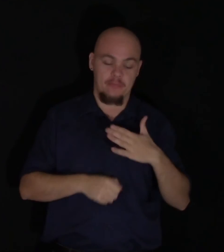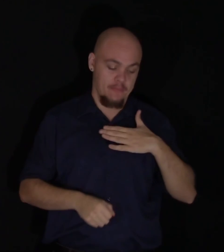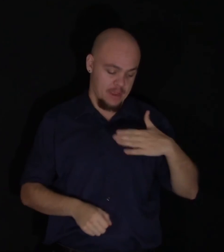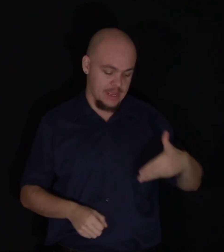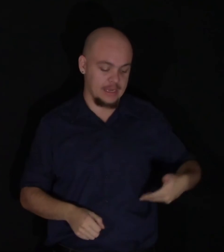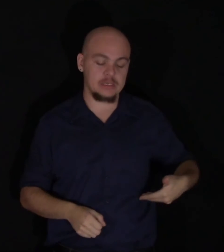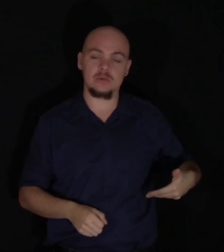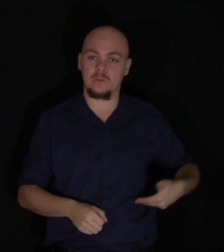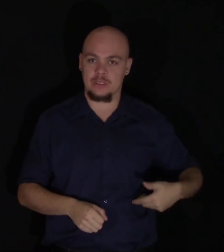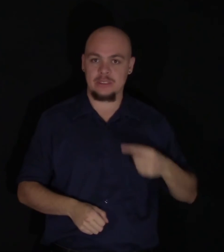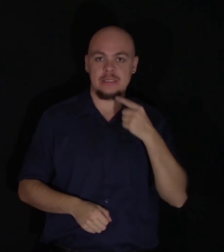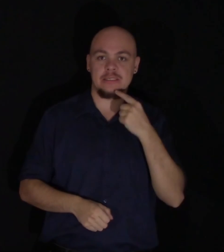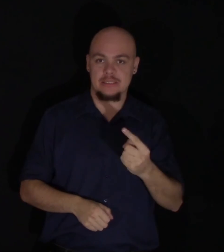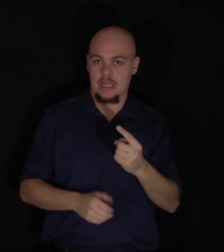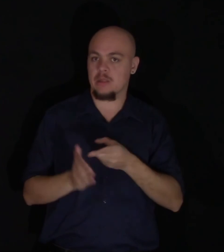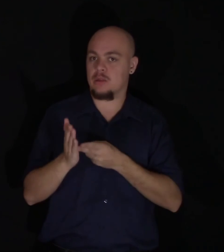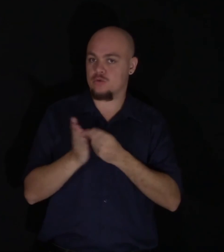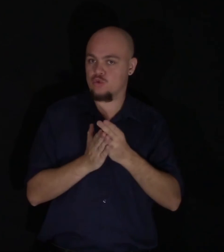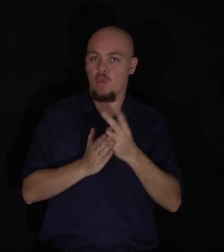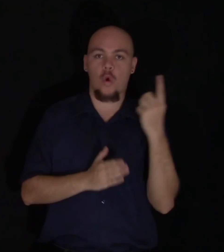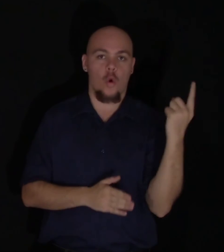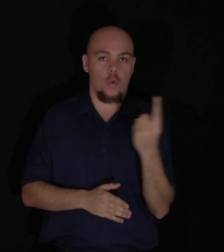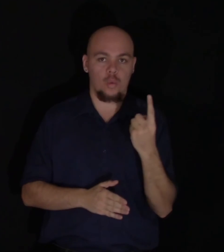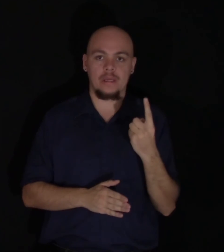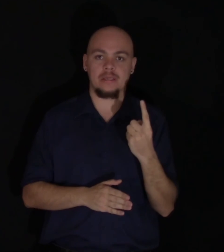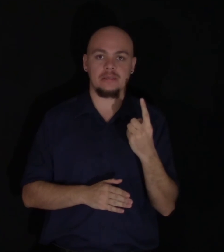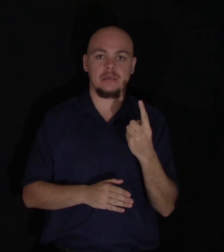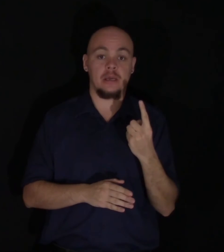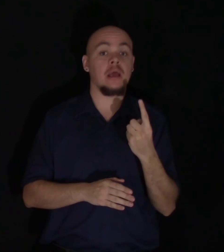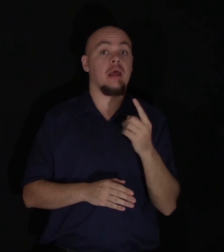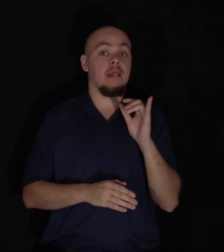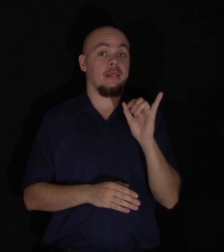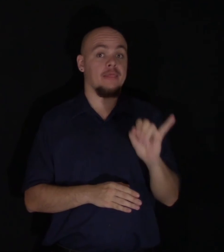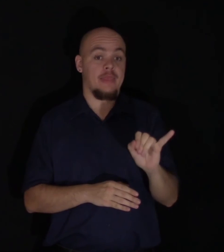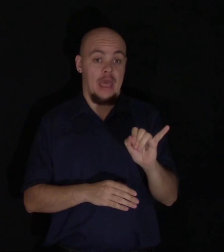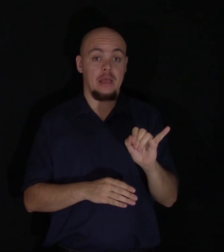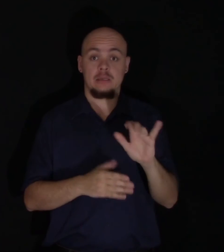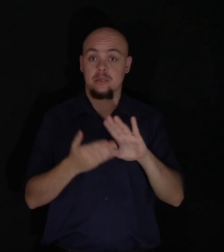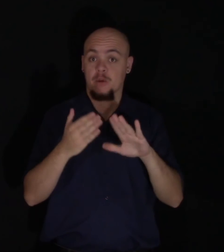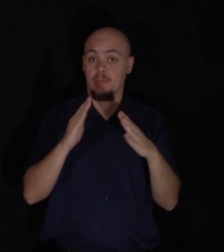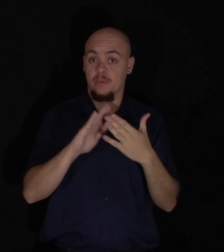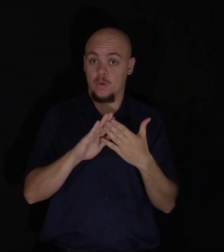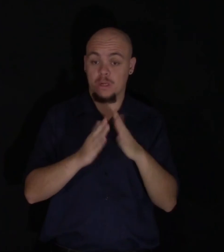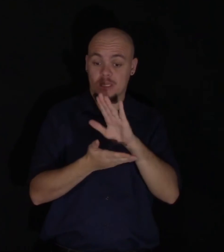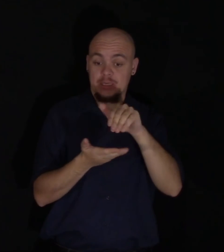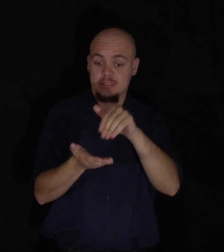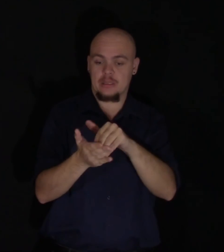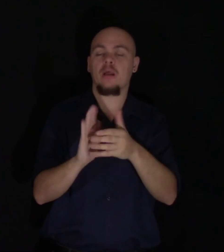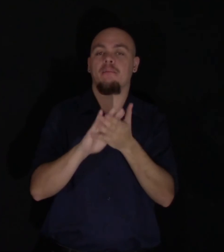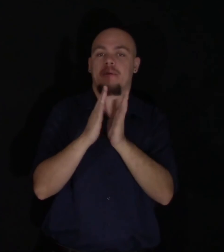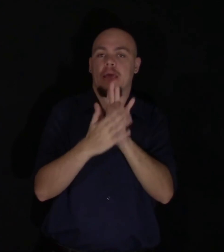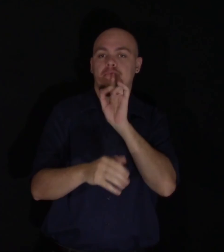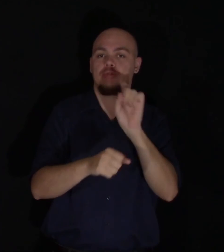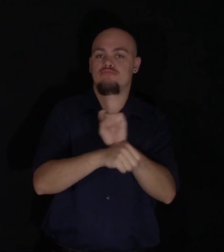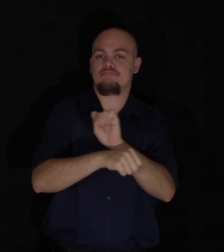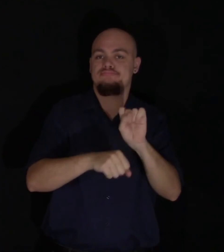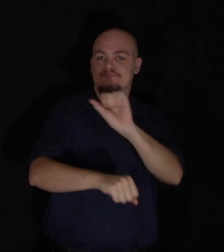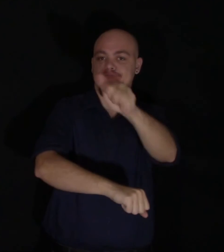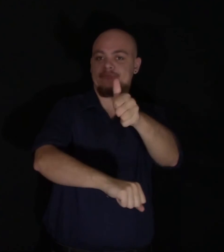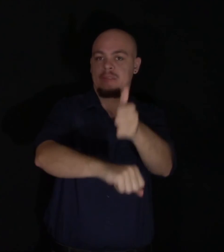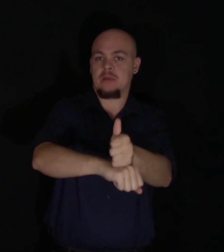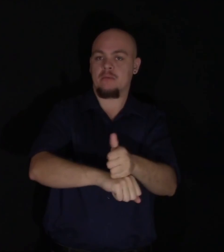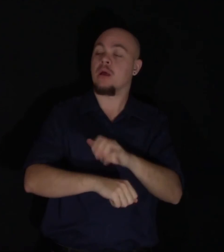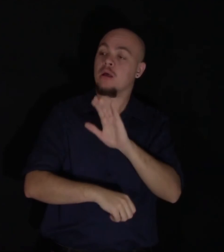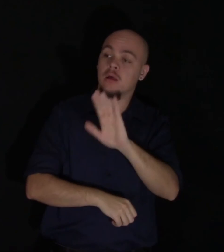me the truth. And so the Institute would become a reality. So I went back to my leadership team and I said,